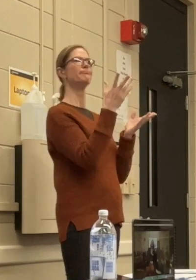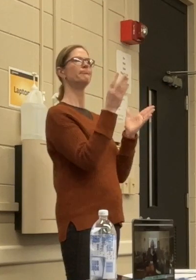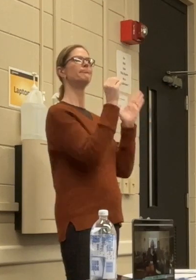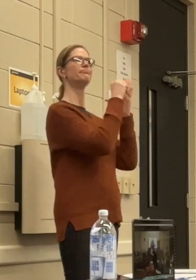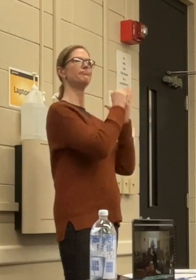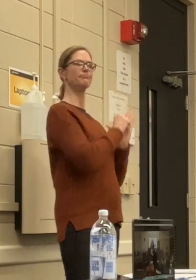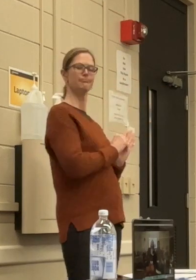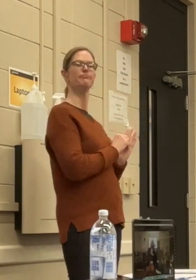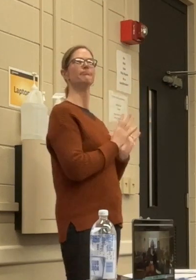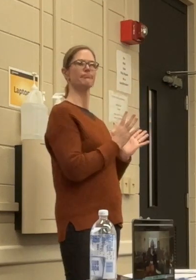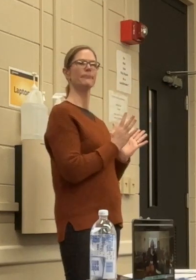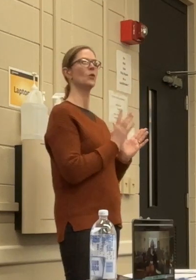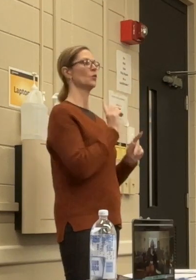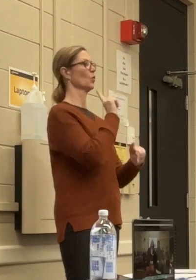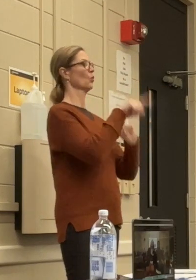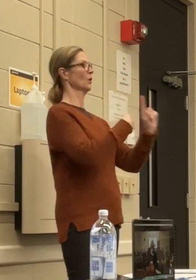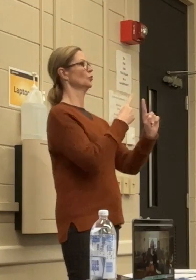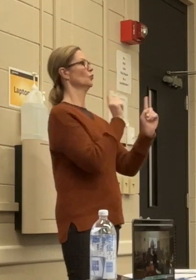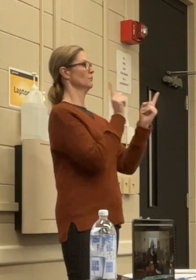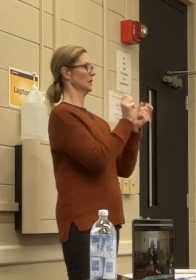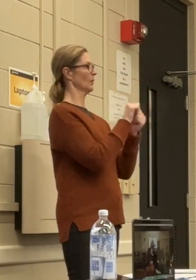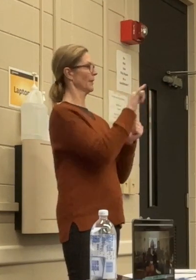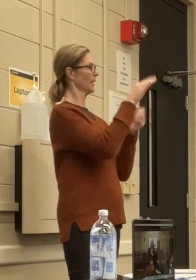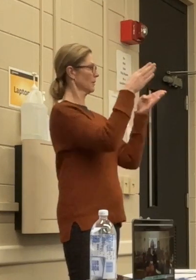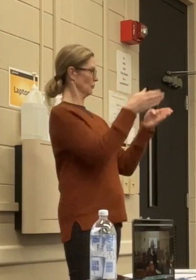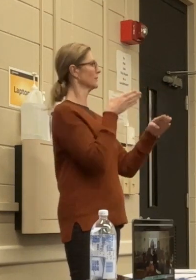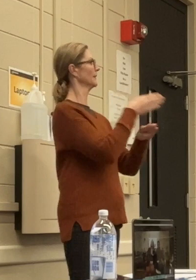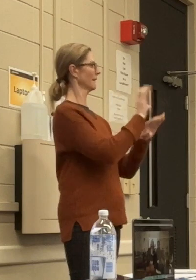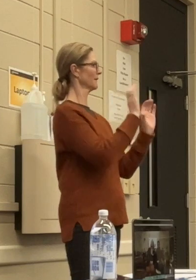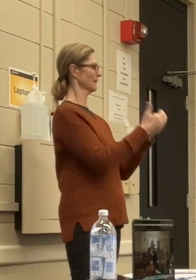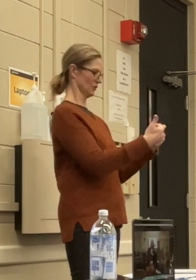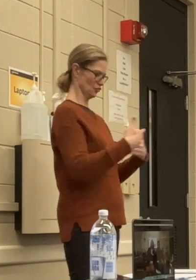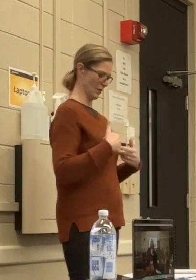It's gonna help guide your observation. So when you meet with your